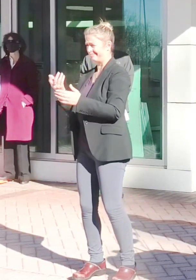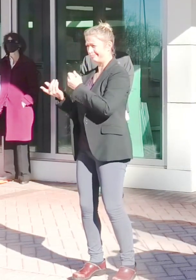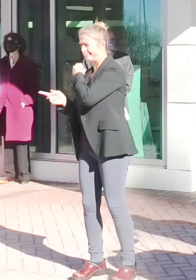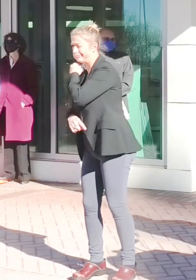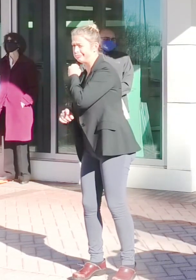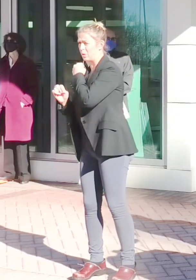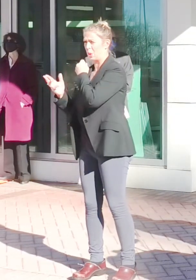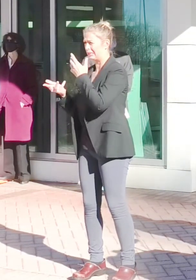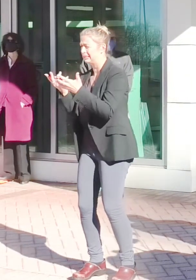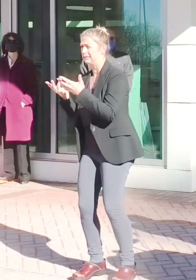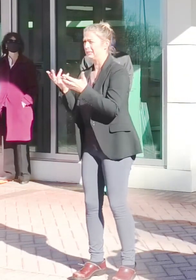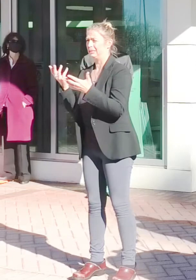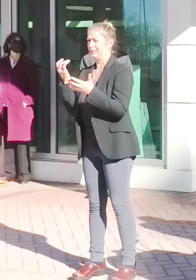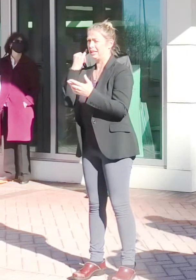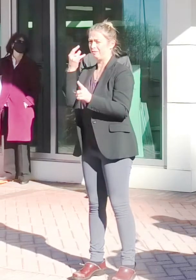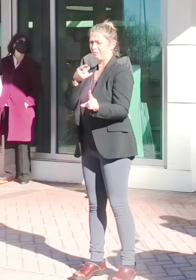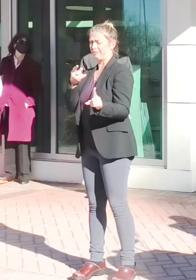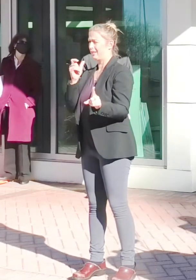they call the police?